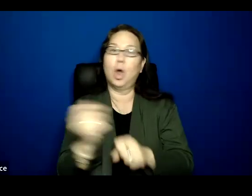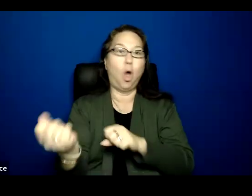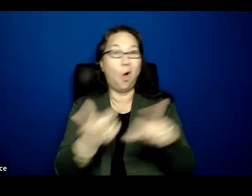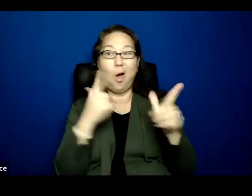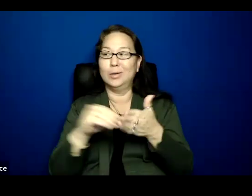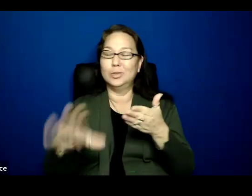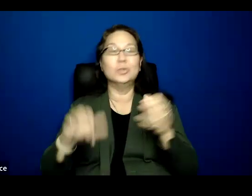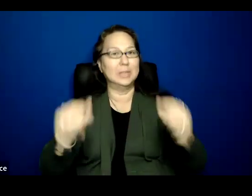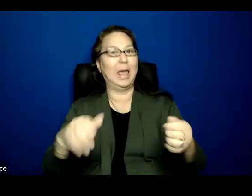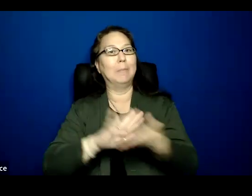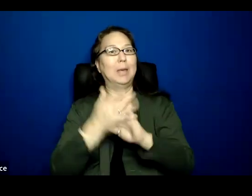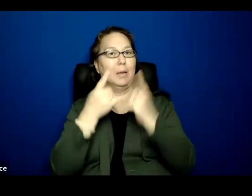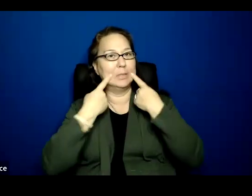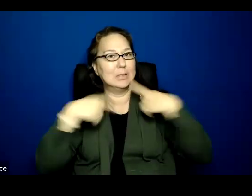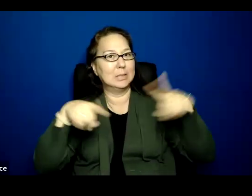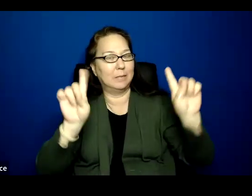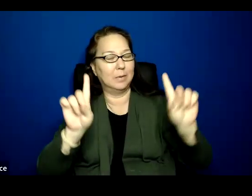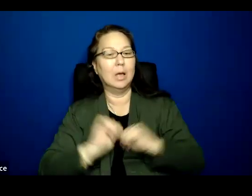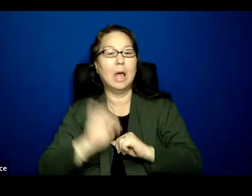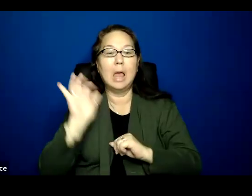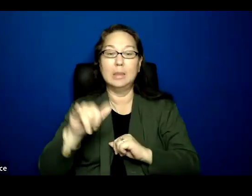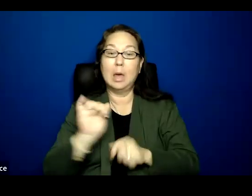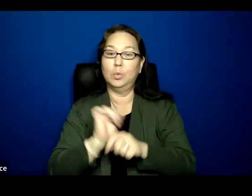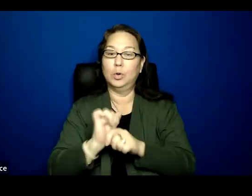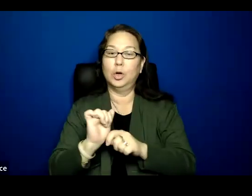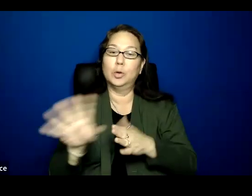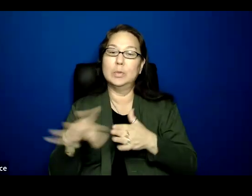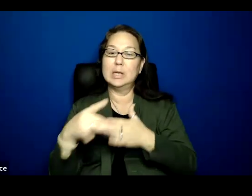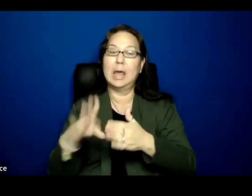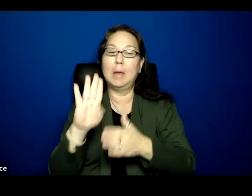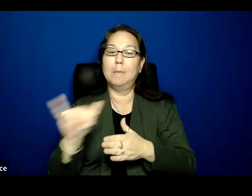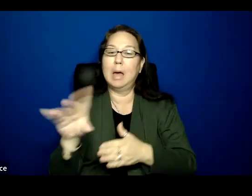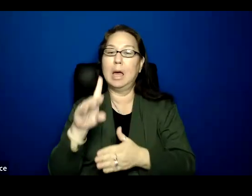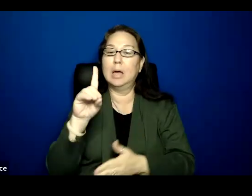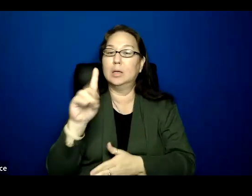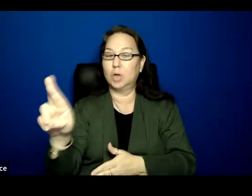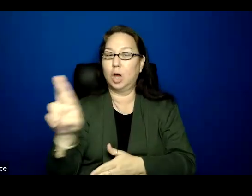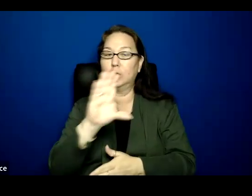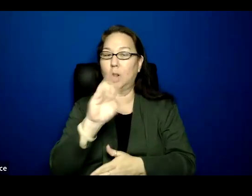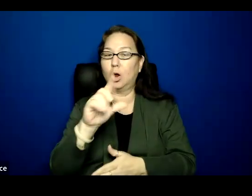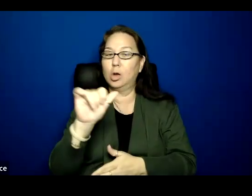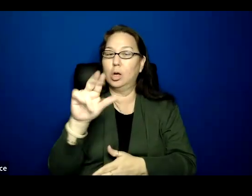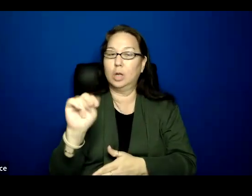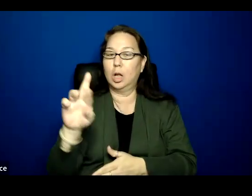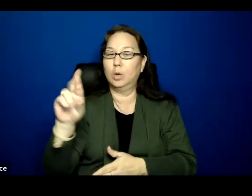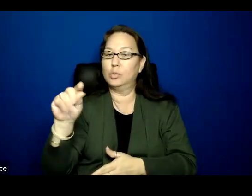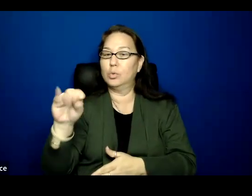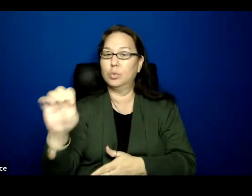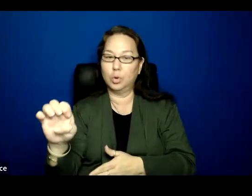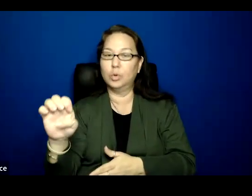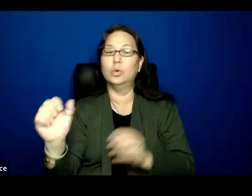succeed. This work is led by Dr. Colin Rose in partnership with district leaders, our educators, our specialists, and our